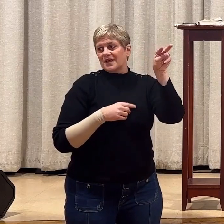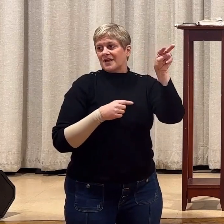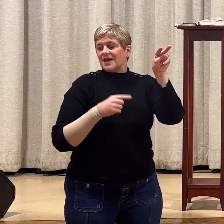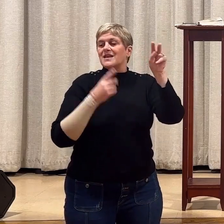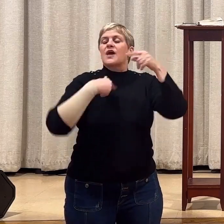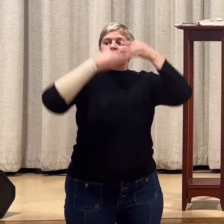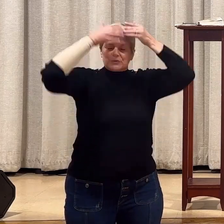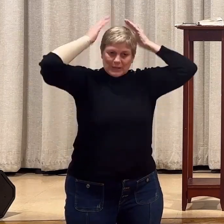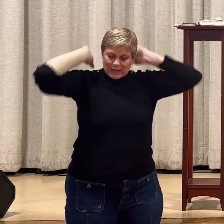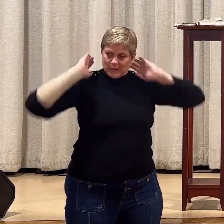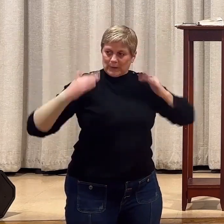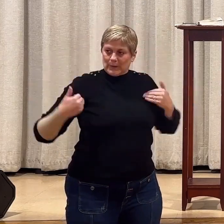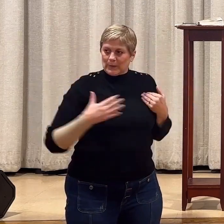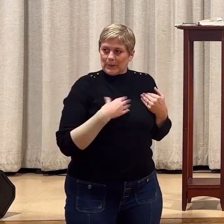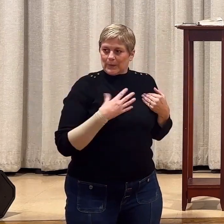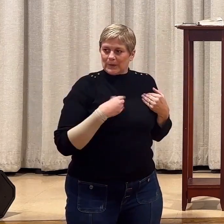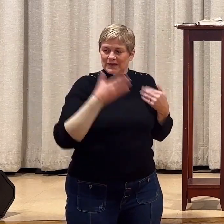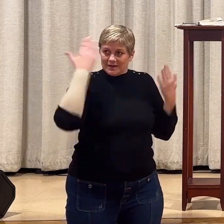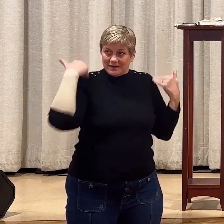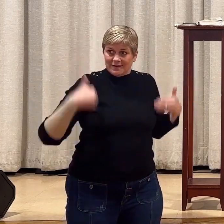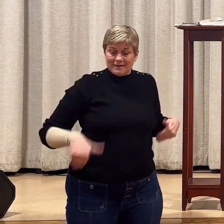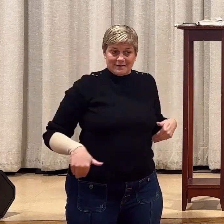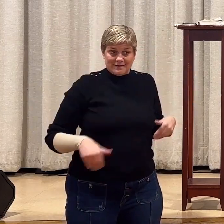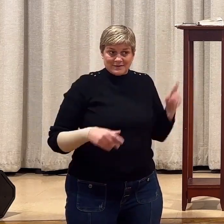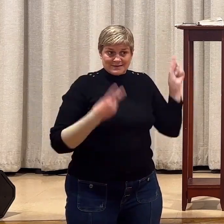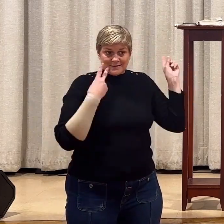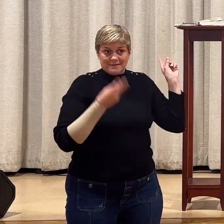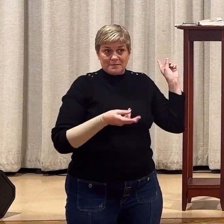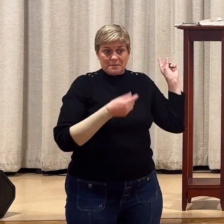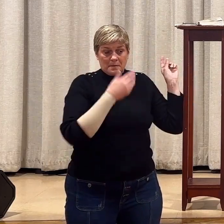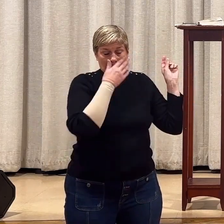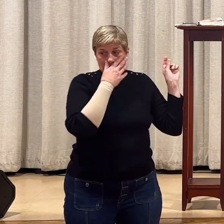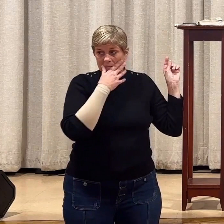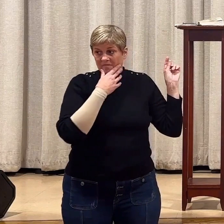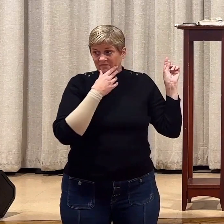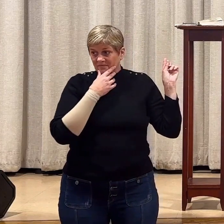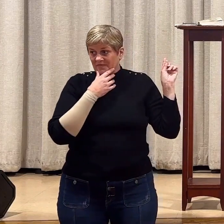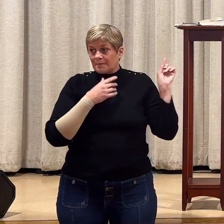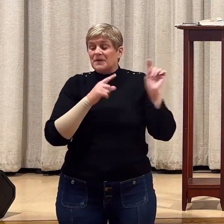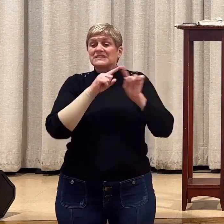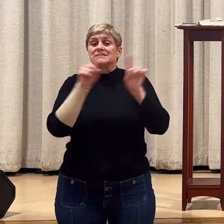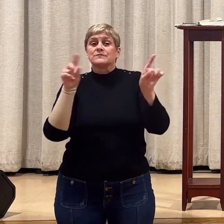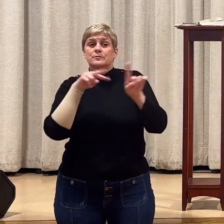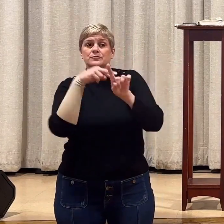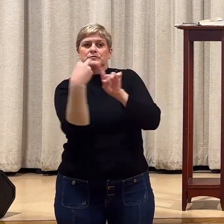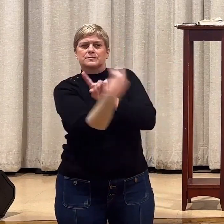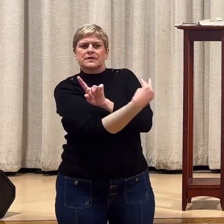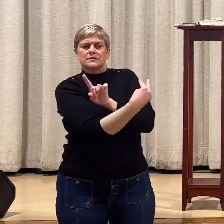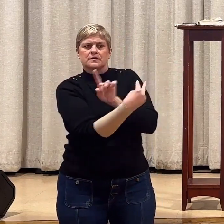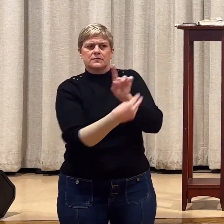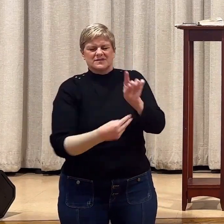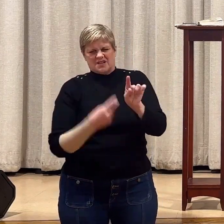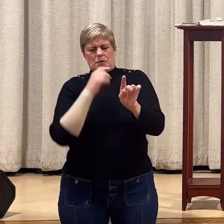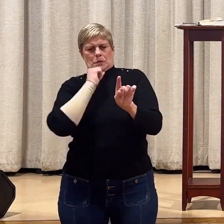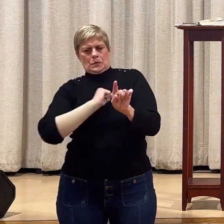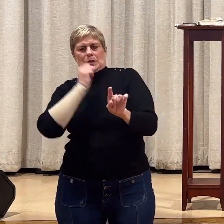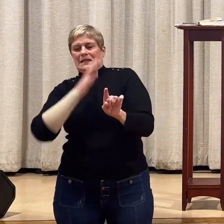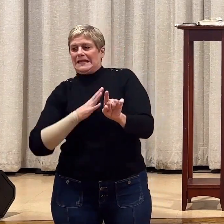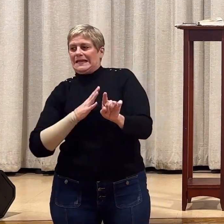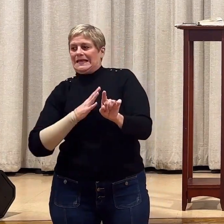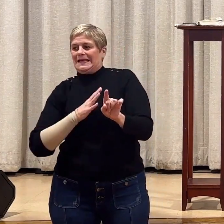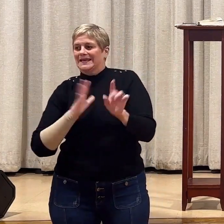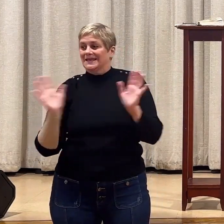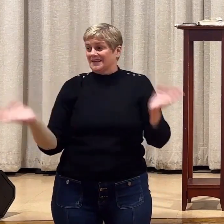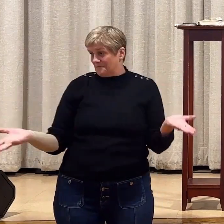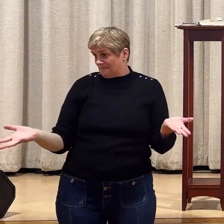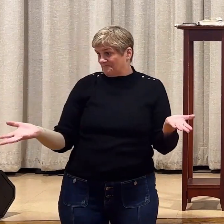her hair. That white thing is her hair. Okay? But you can look in a different way and see it as a, you know, an older lady.